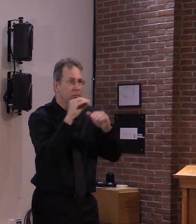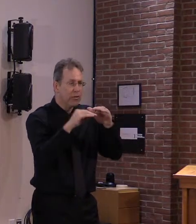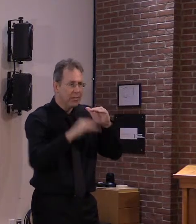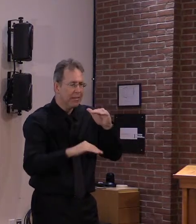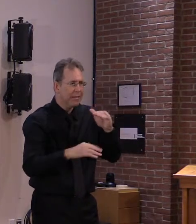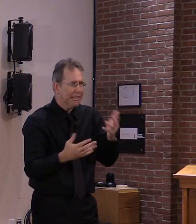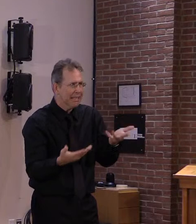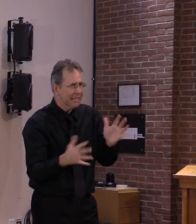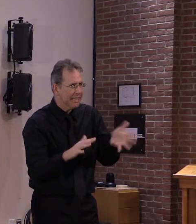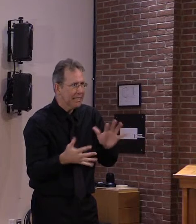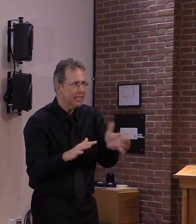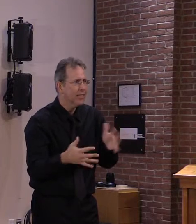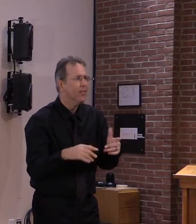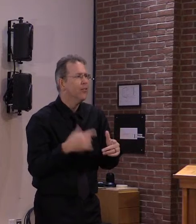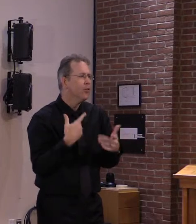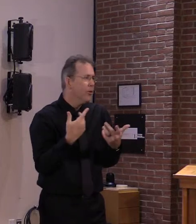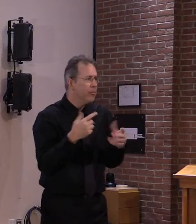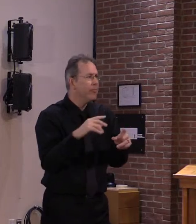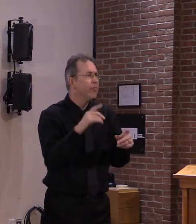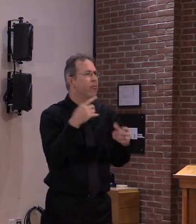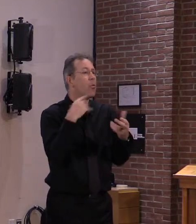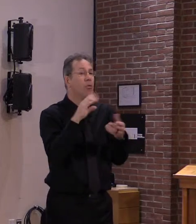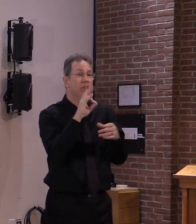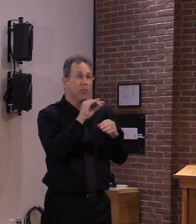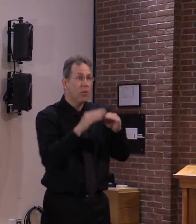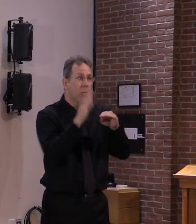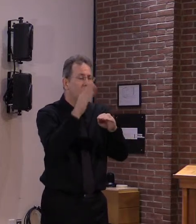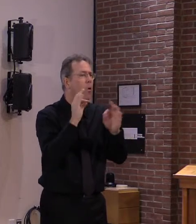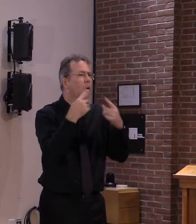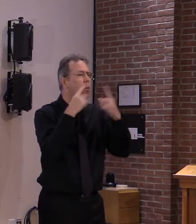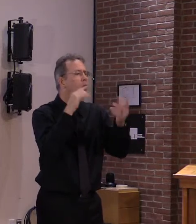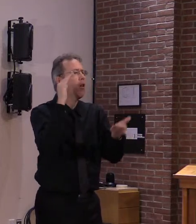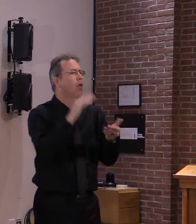pandemic, if it comes in 5 years, 10 years.